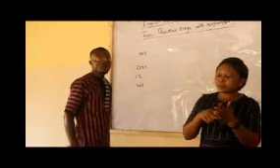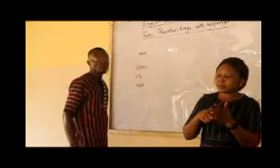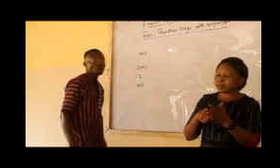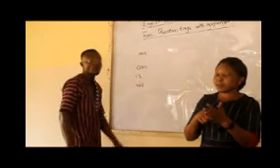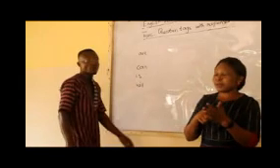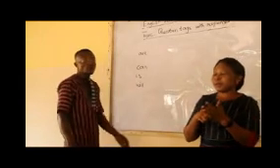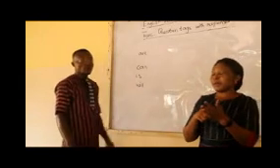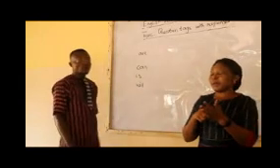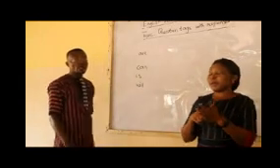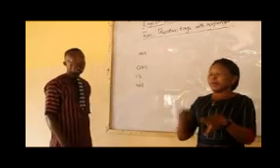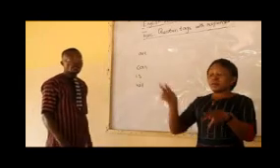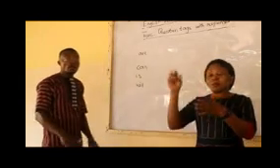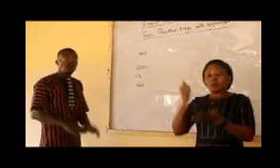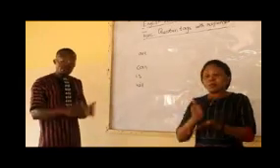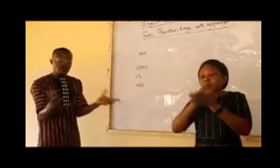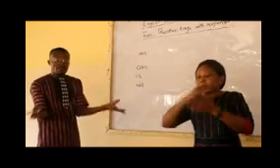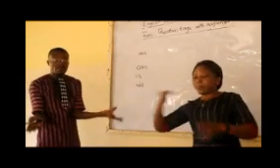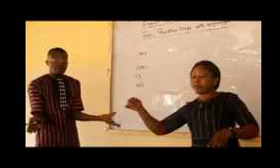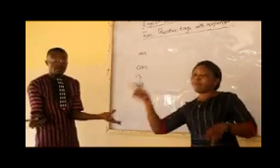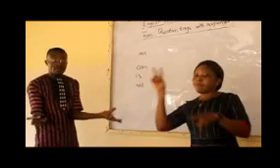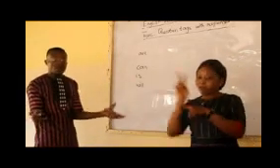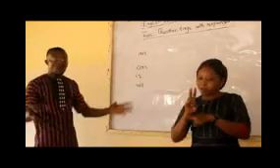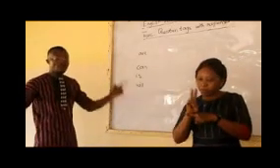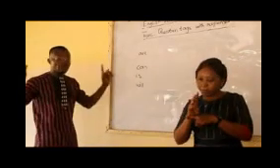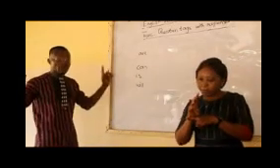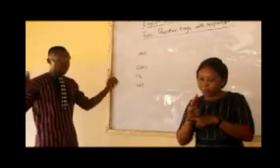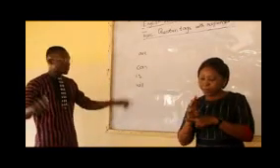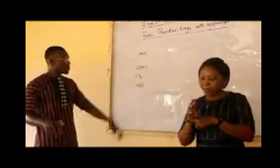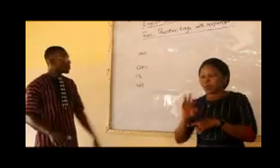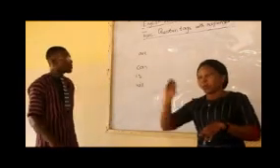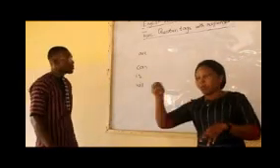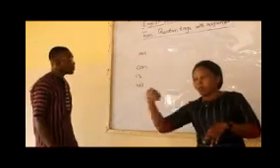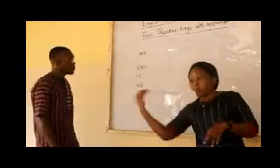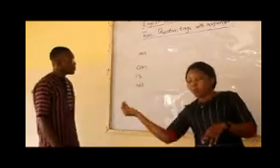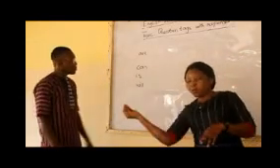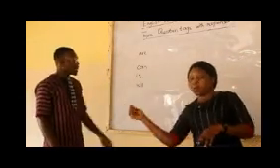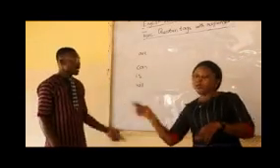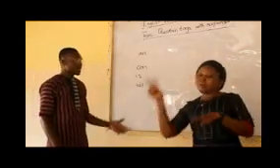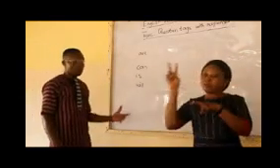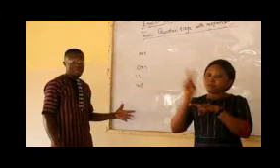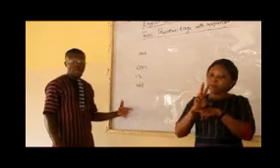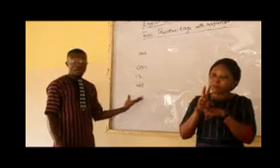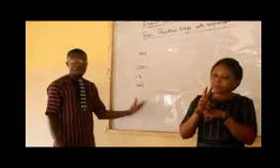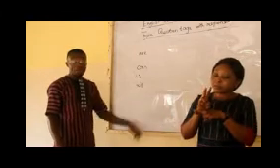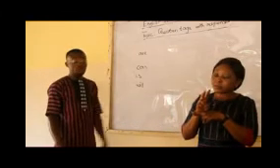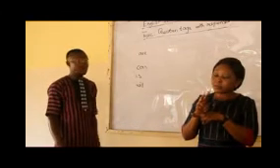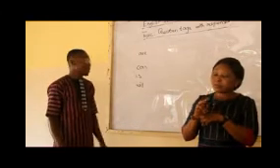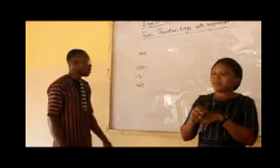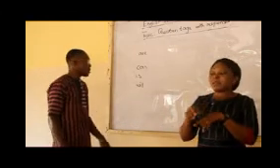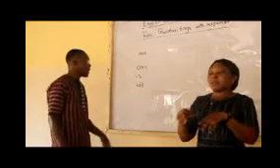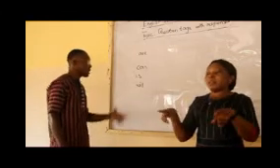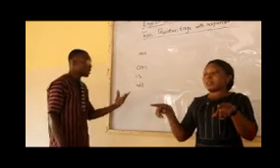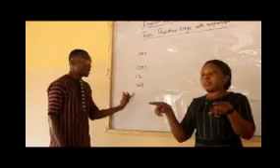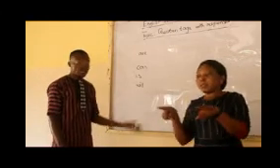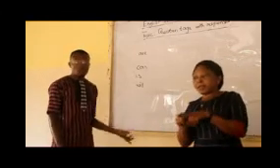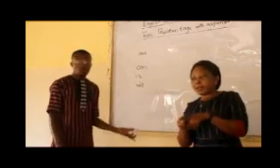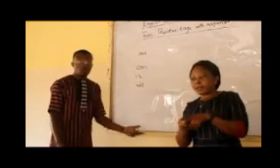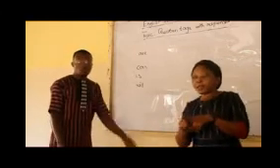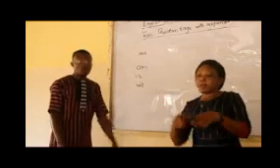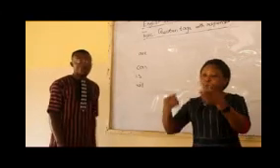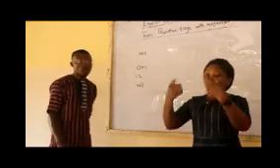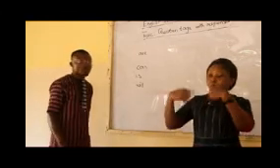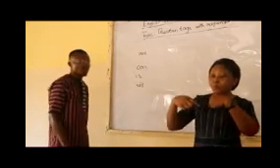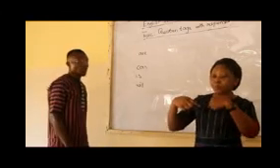tag, that other verbs like come, like